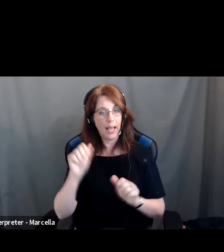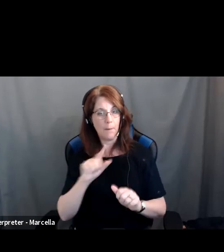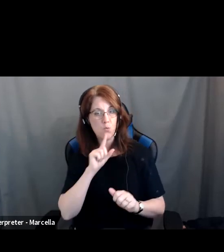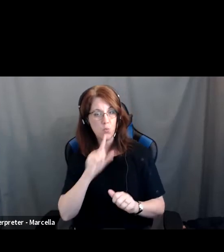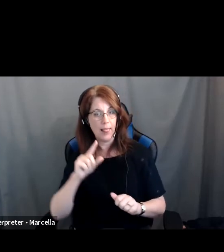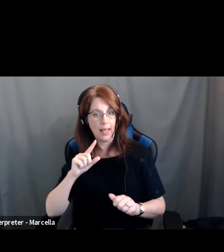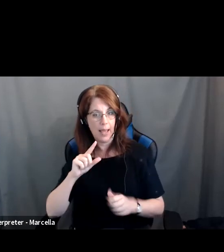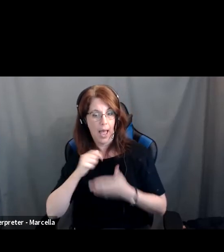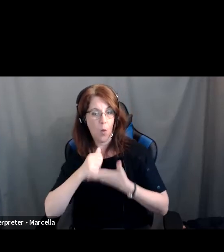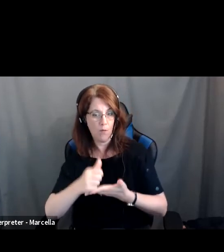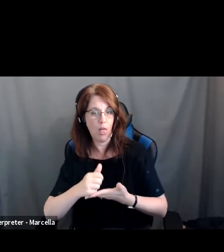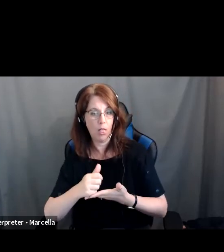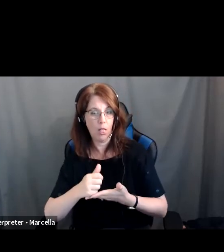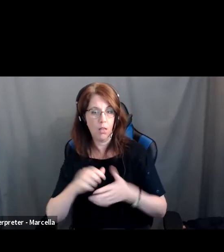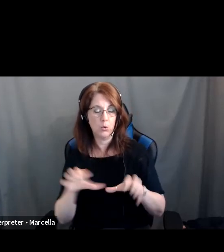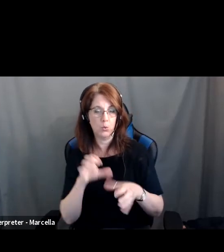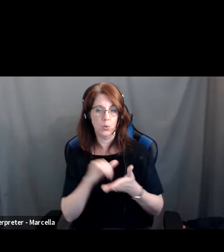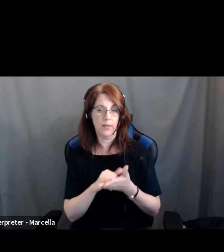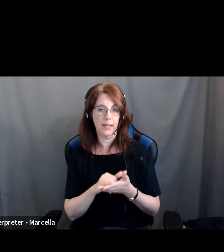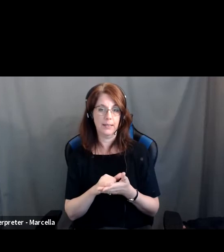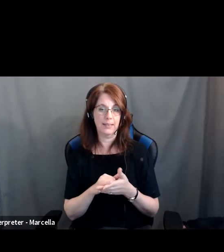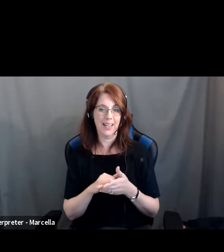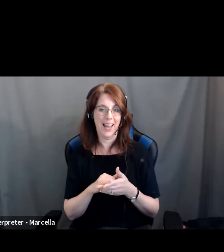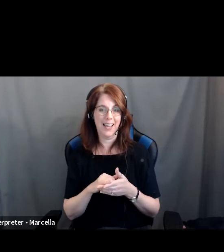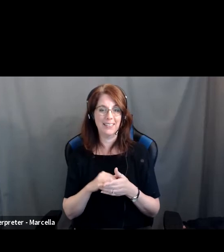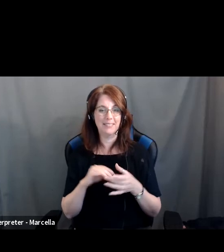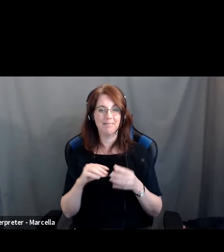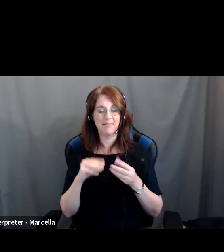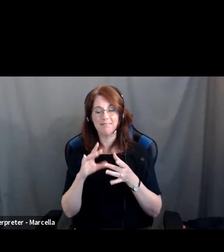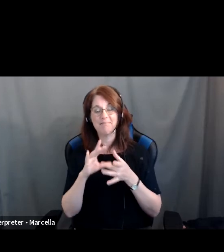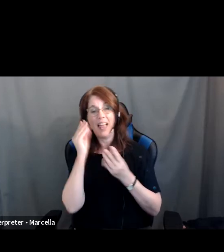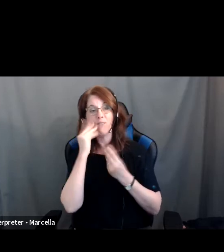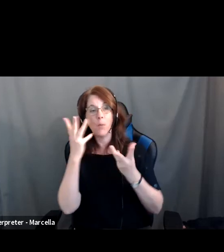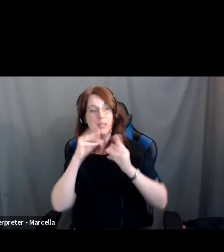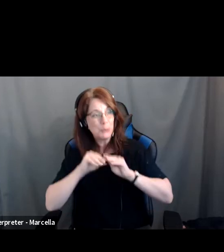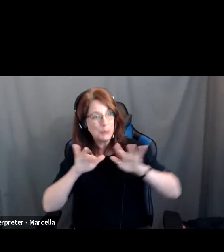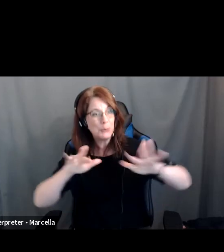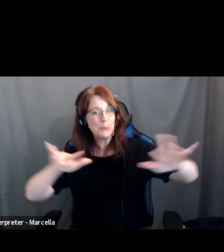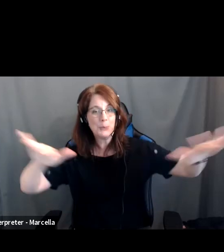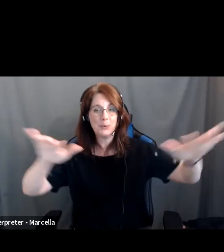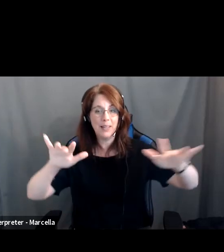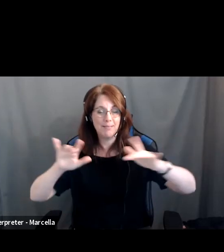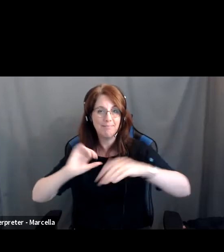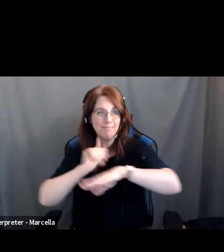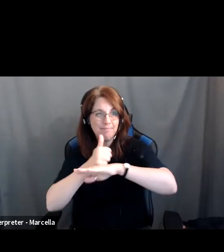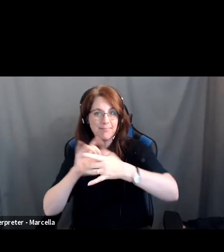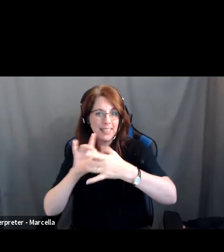for doing this and spreading the word and getting those connections